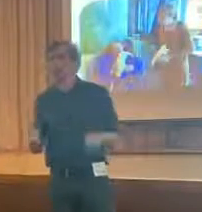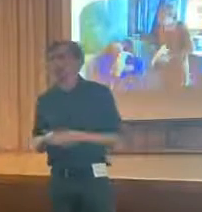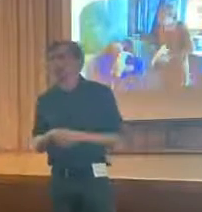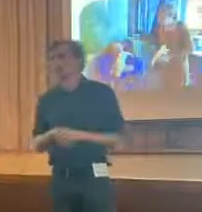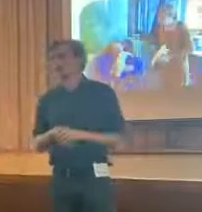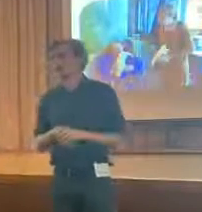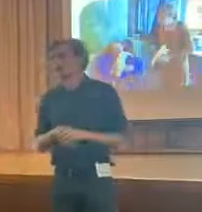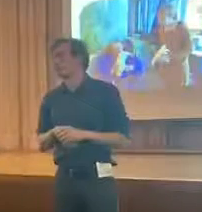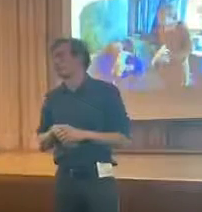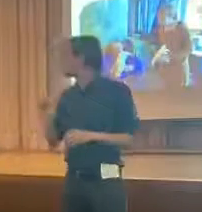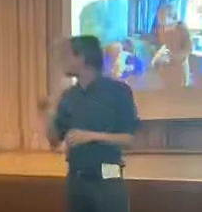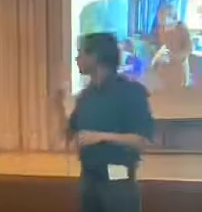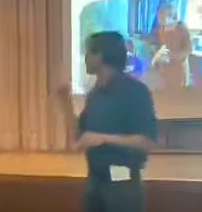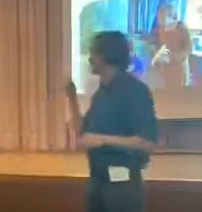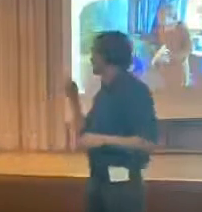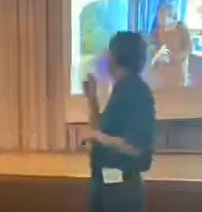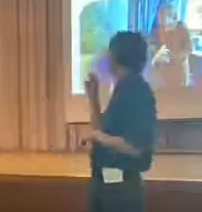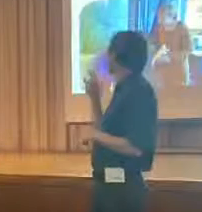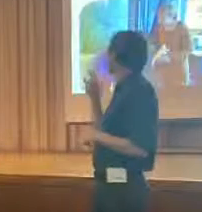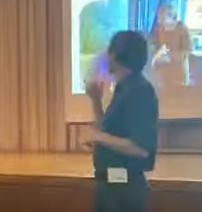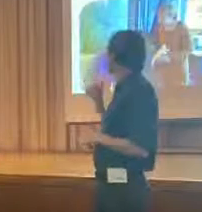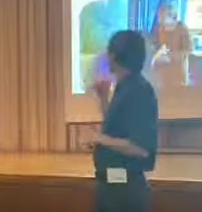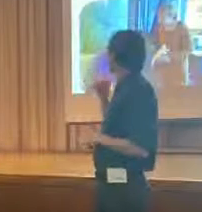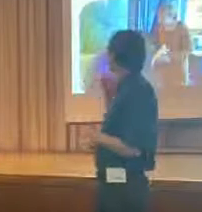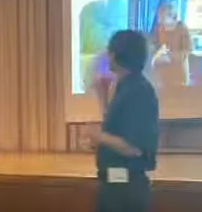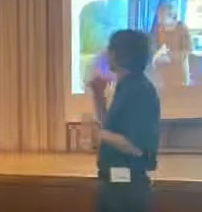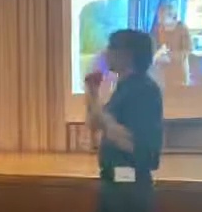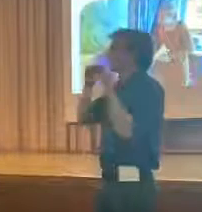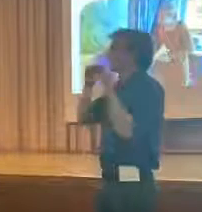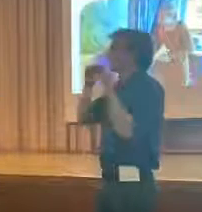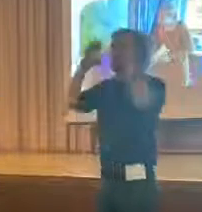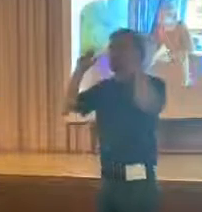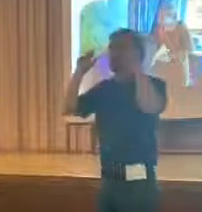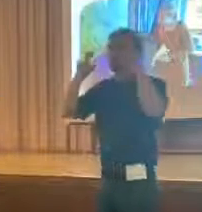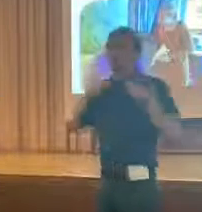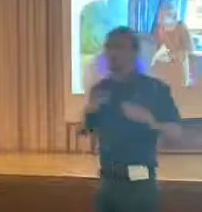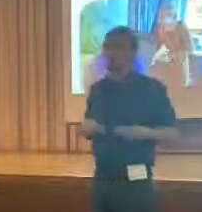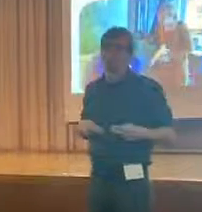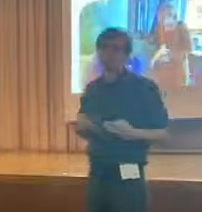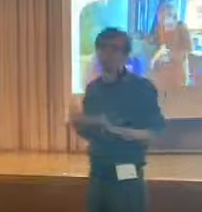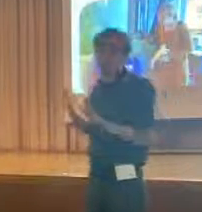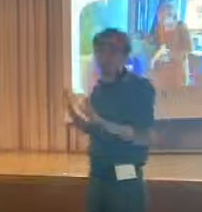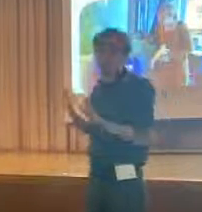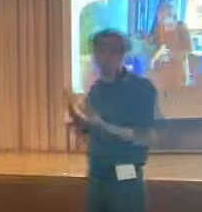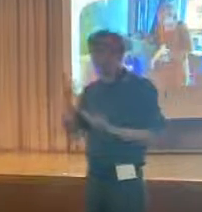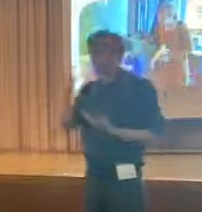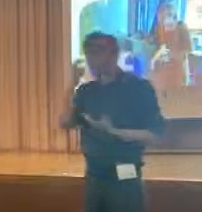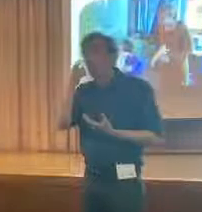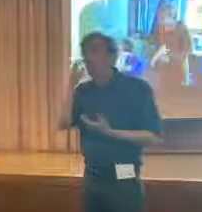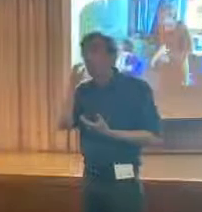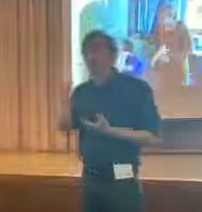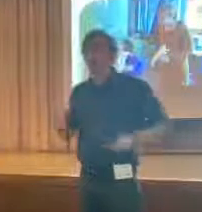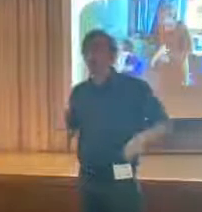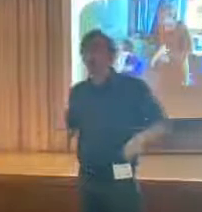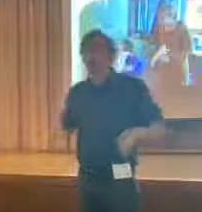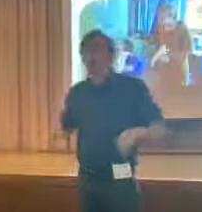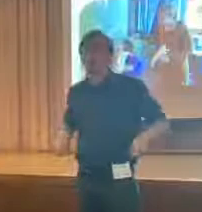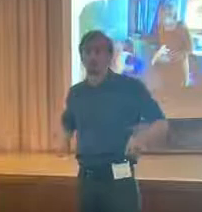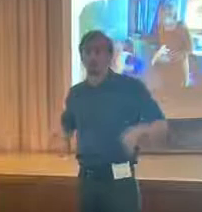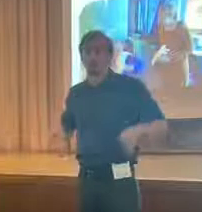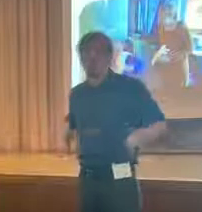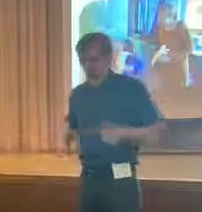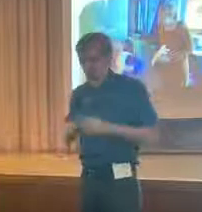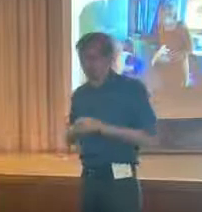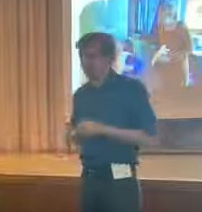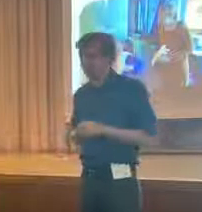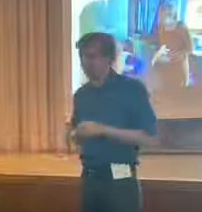an amazing human being. She's blind. She is also in a wheelchair. And she and